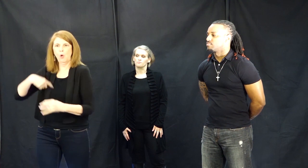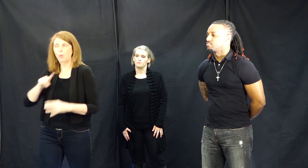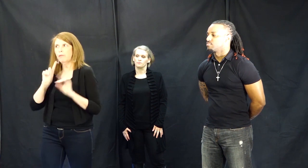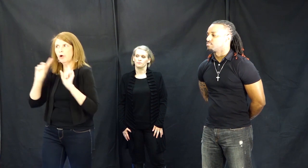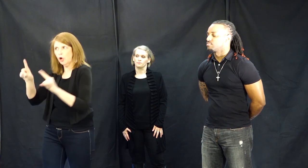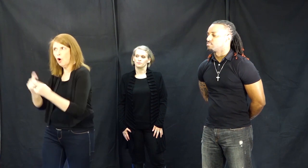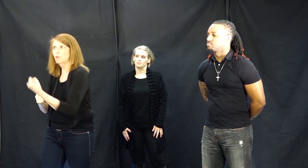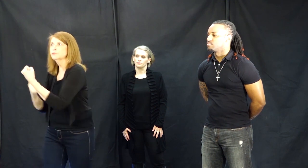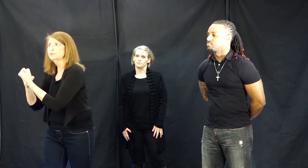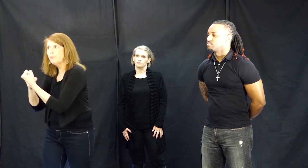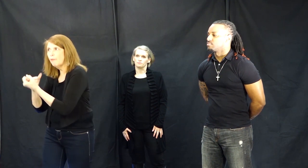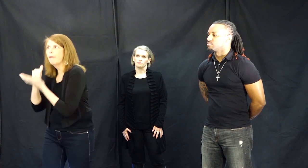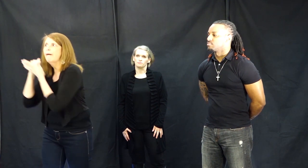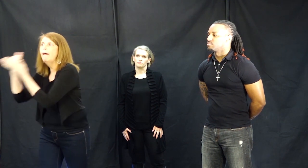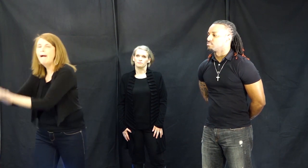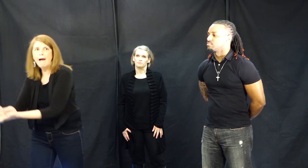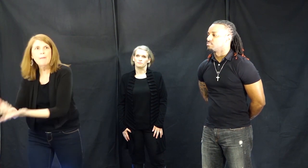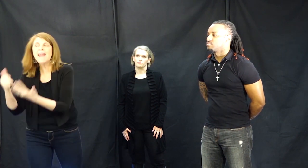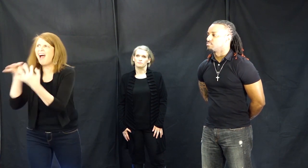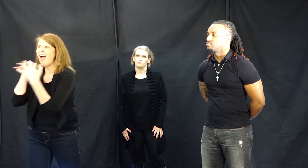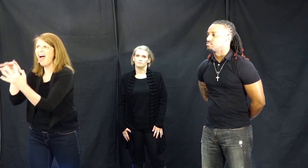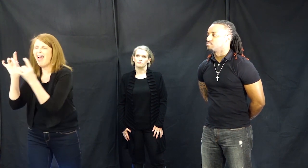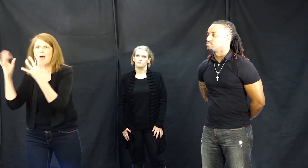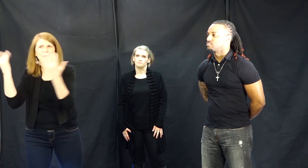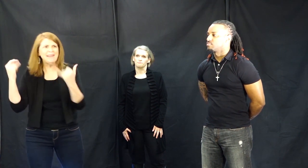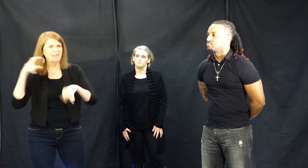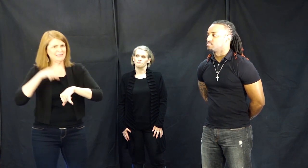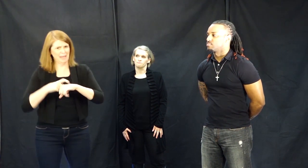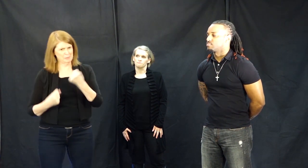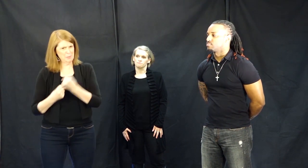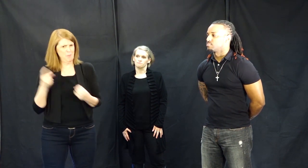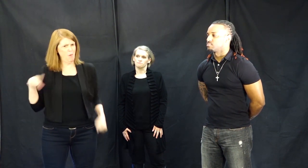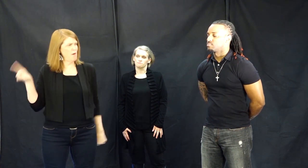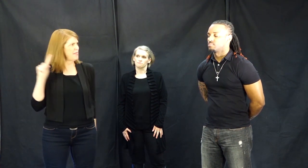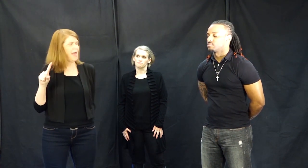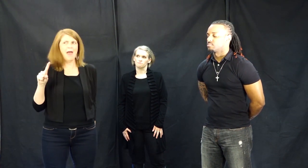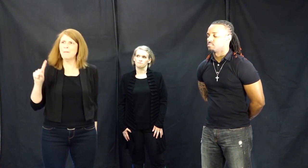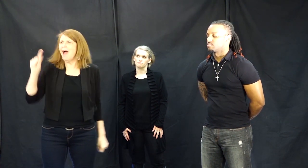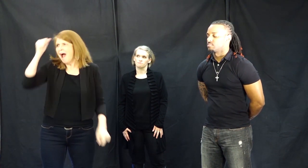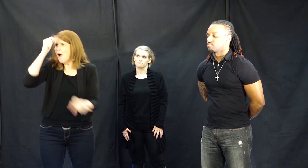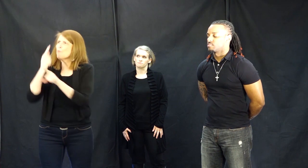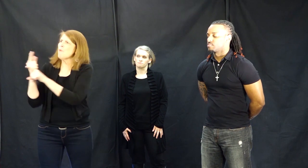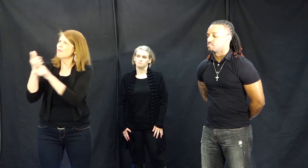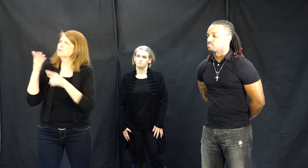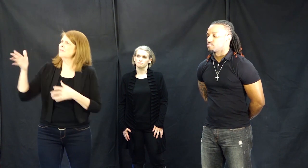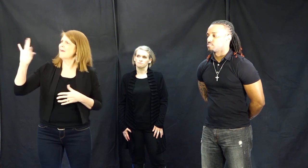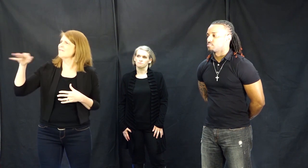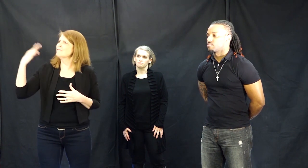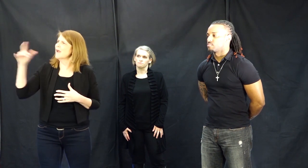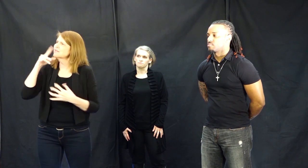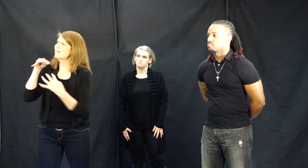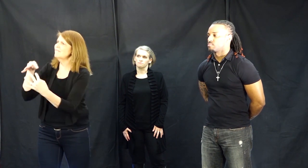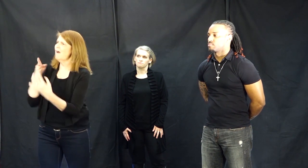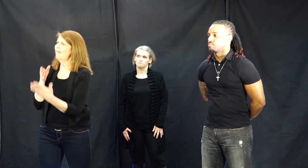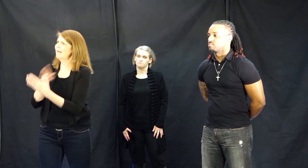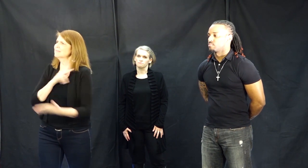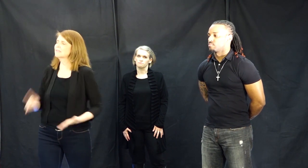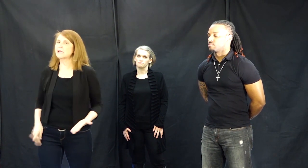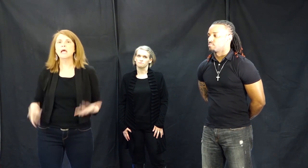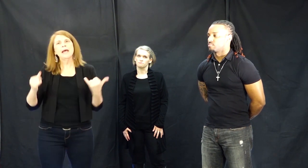against oppressors. And revolution is messy, but now is the time to stand. Stand with our brothers as they fight against tyranny. I know that Alexander Hamilton is here and he